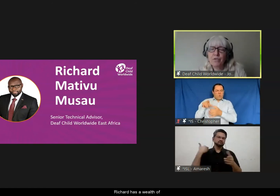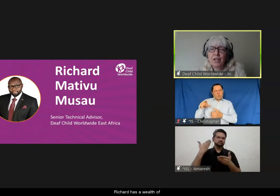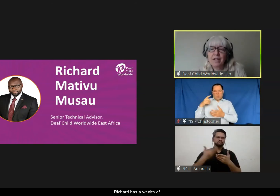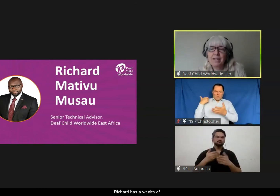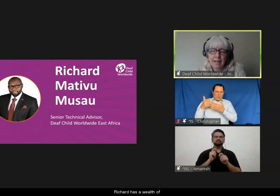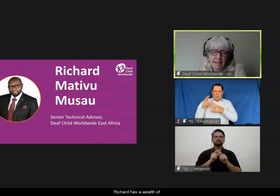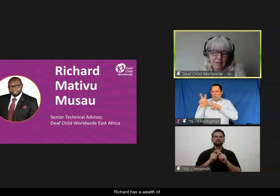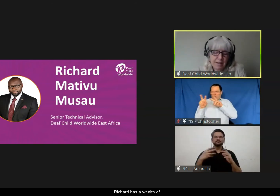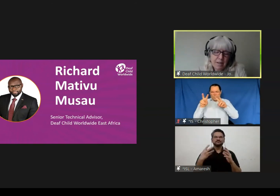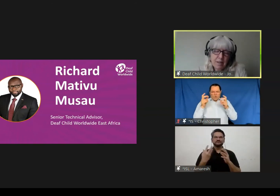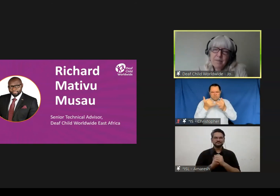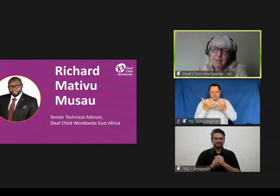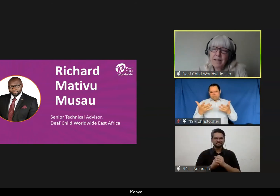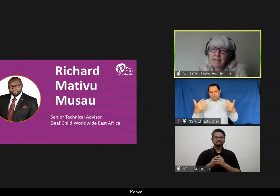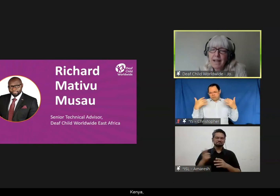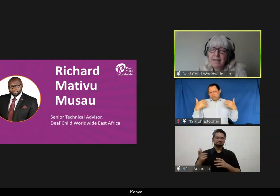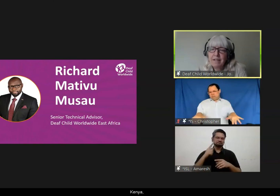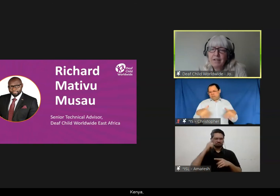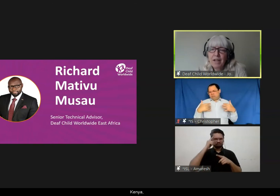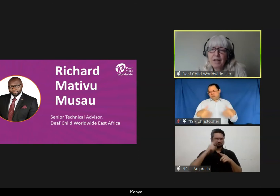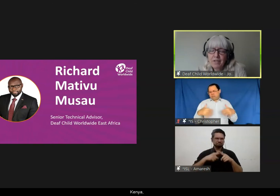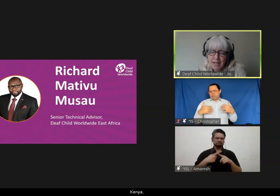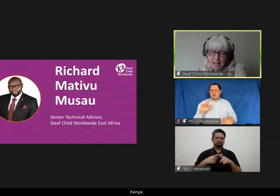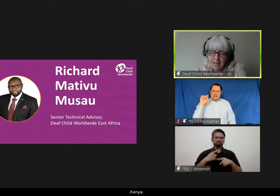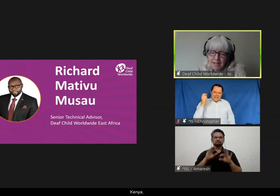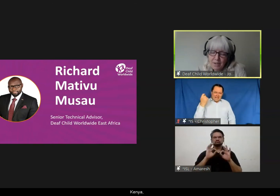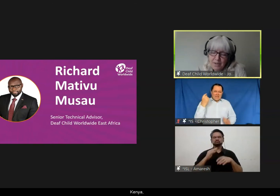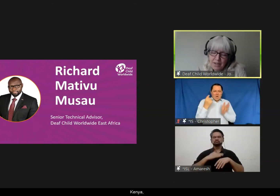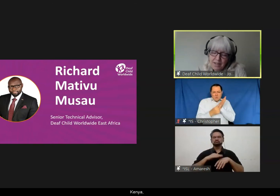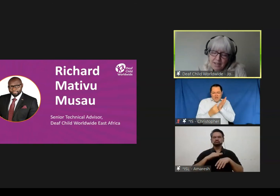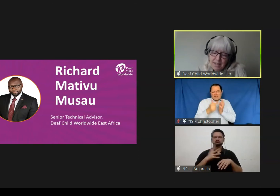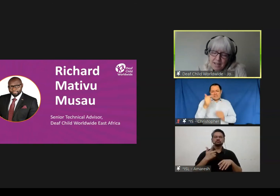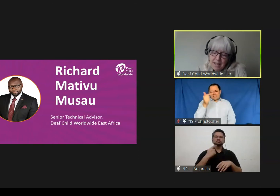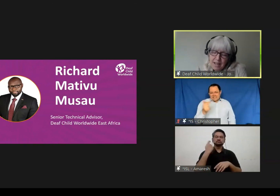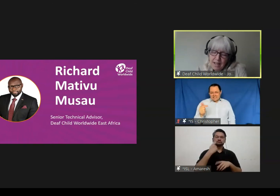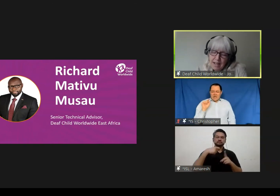across projects in Kenya, Uganda, and Tanzania with us.